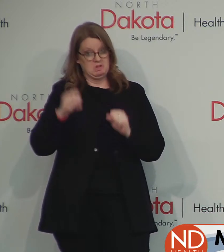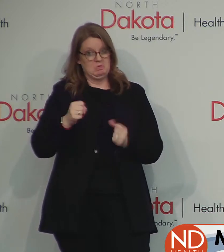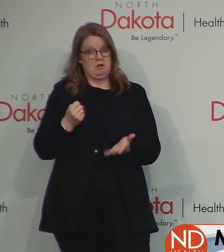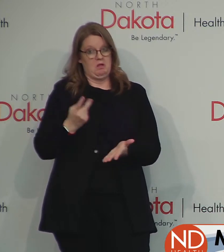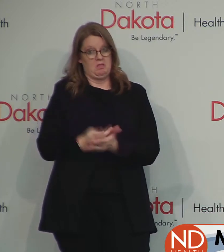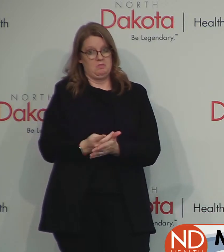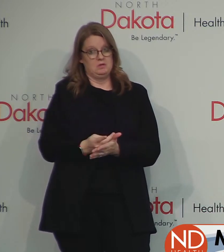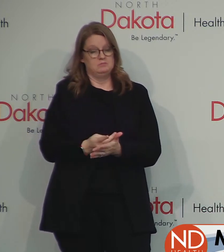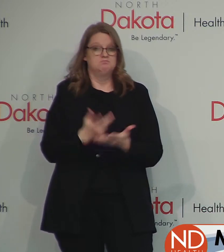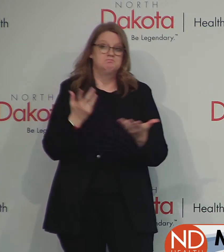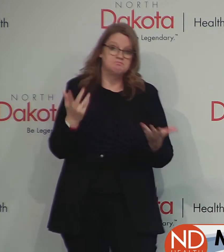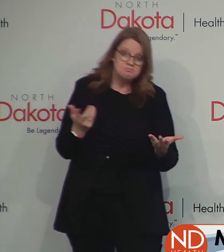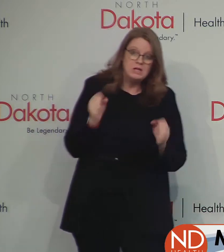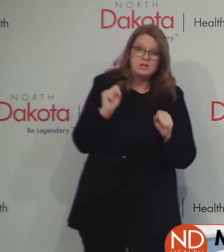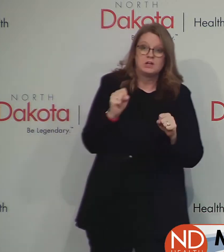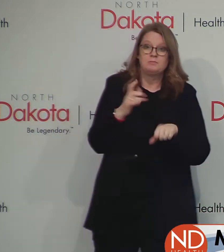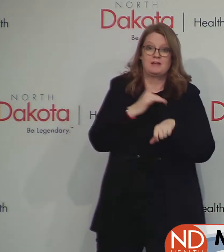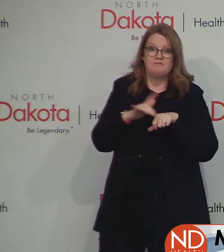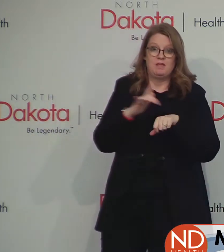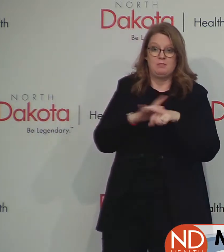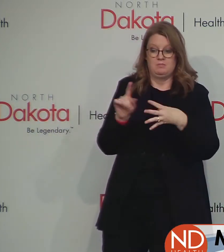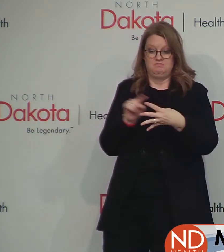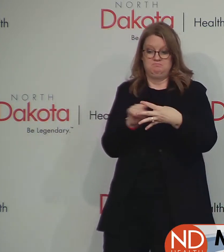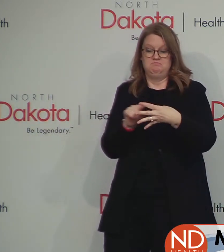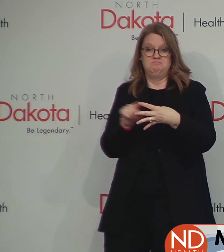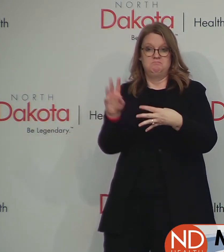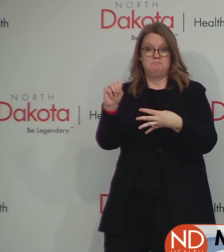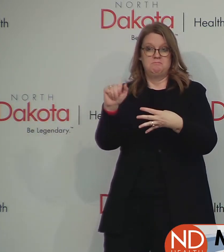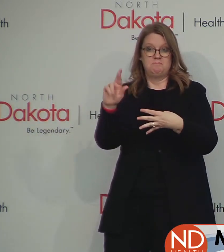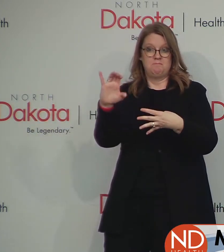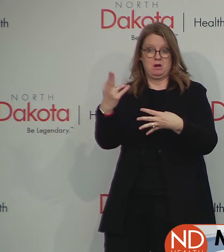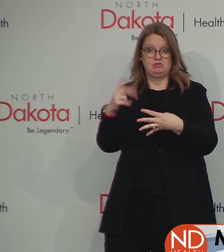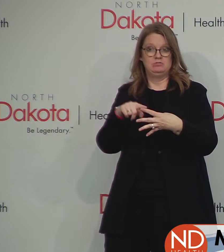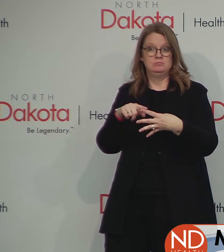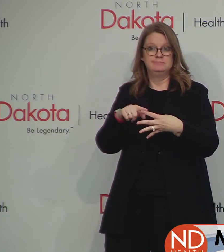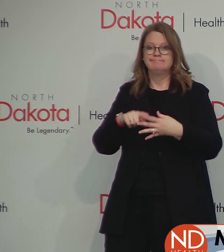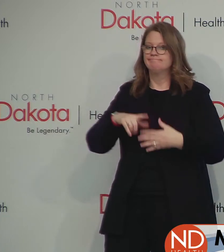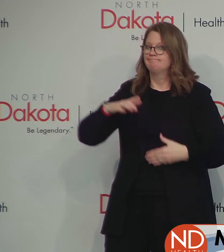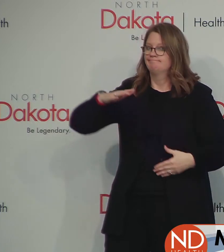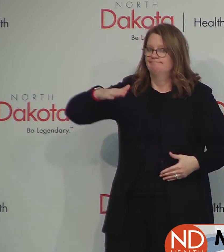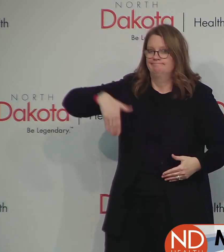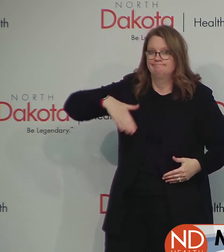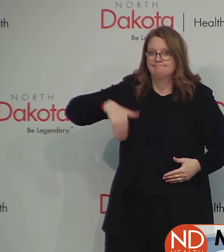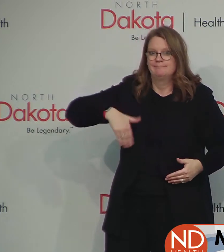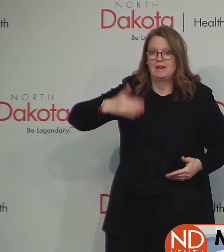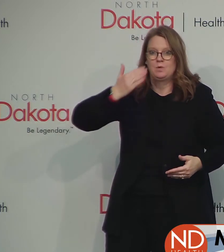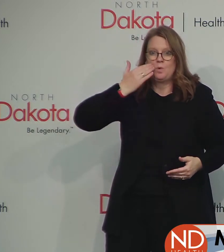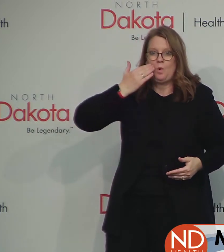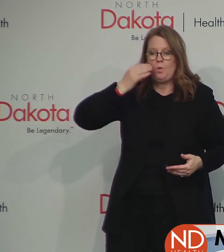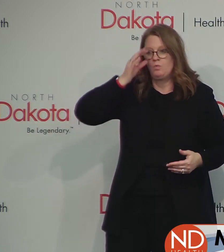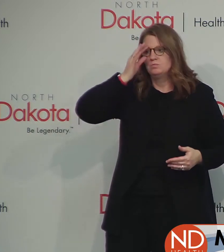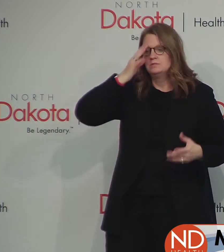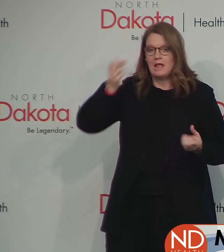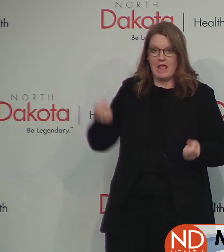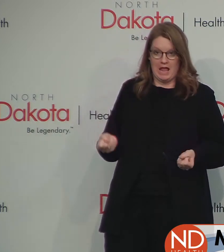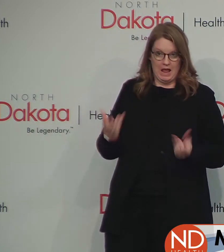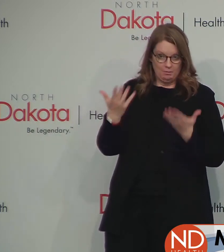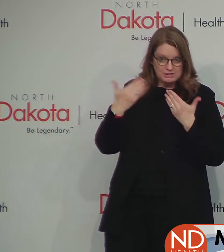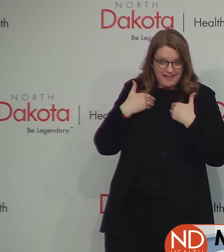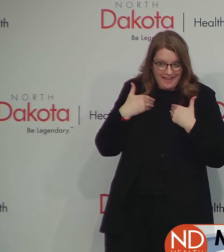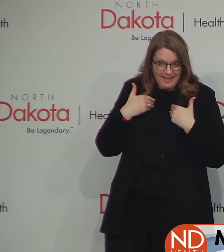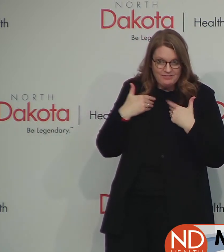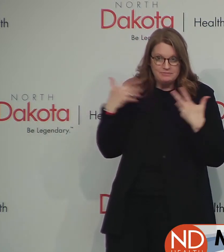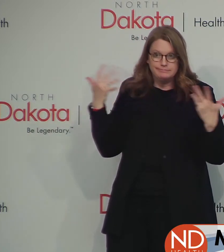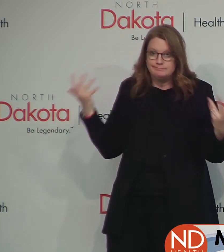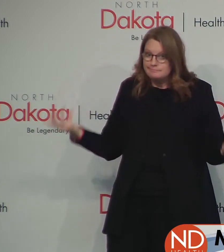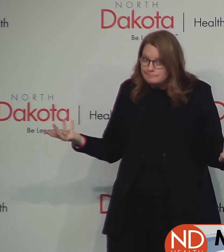be available as soon as the first week in March. We don't yet know what quantity Johnson & Johnson has of this vaccine